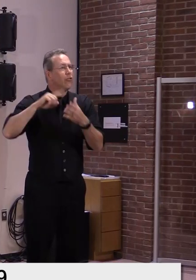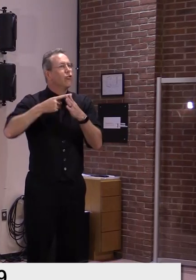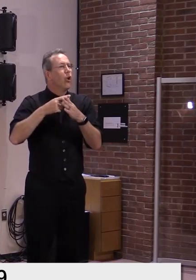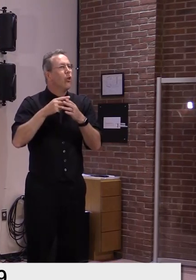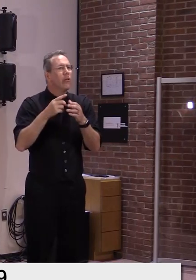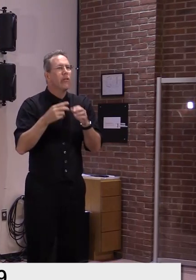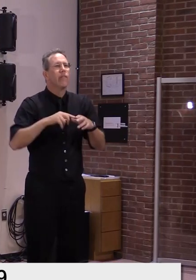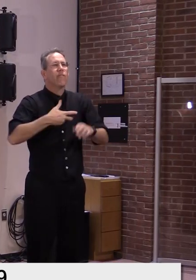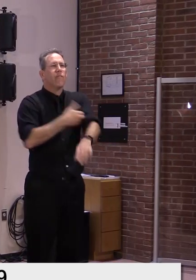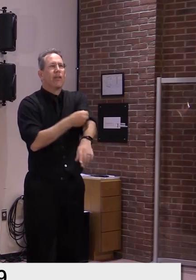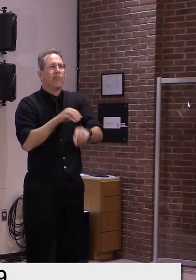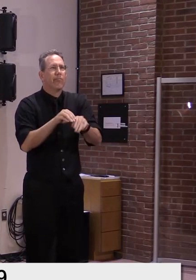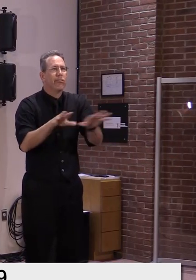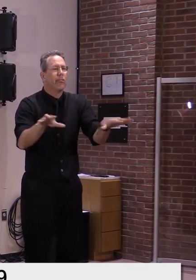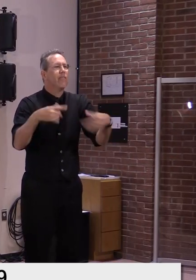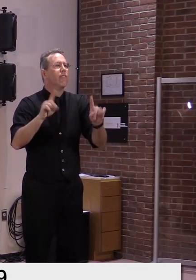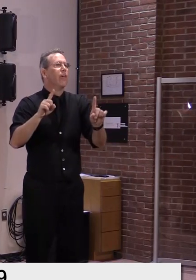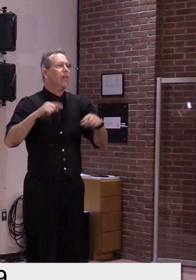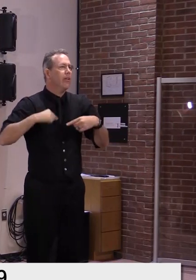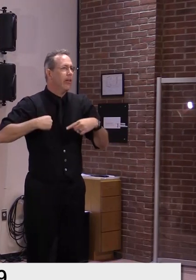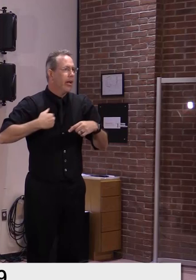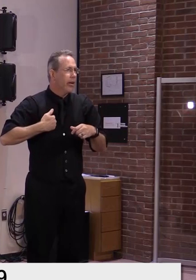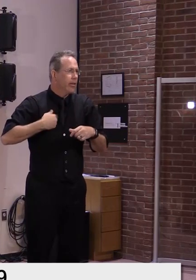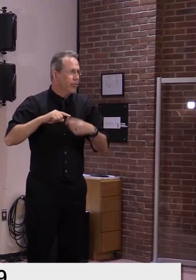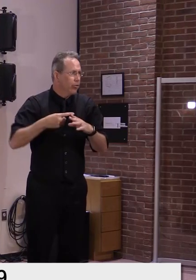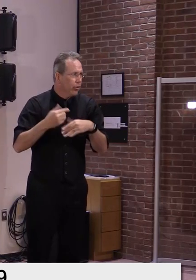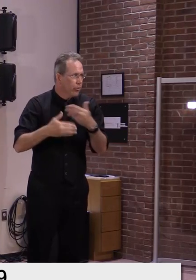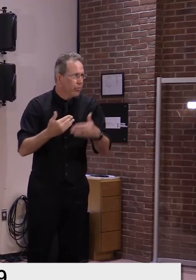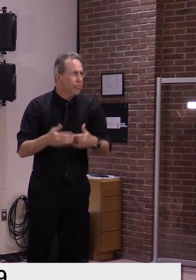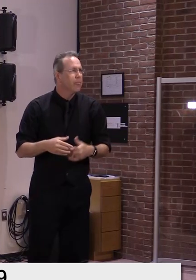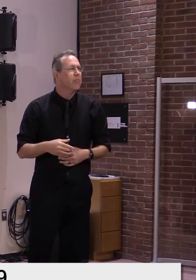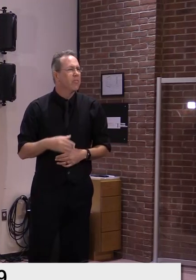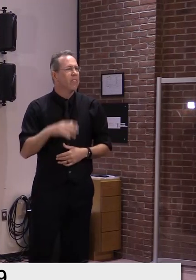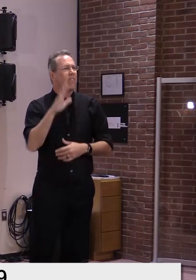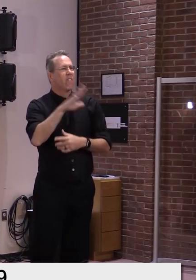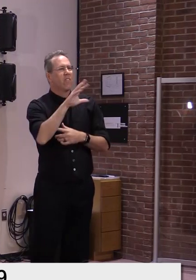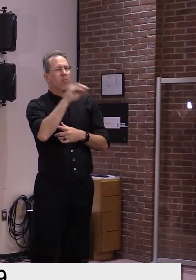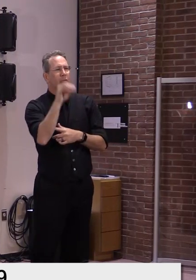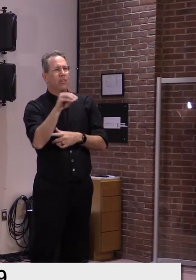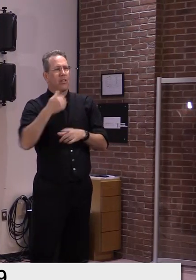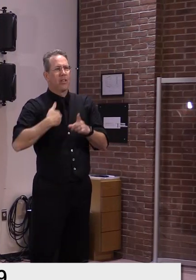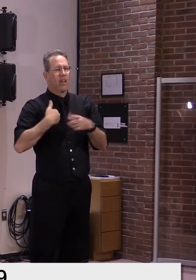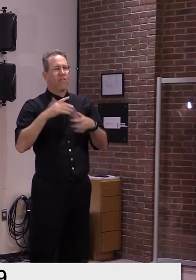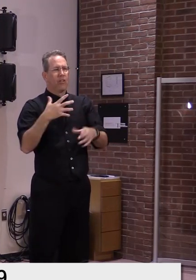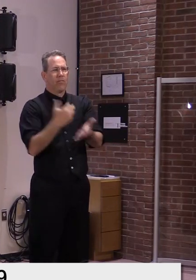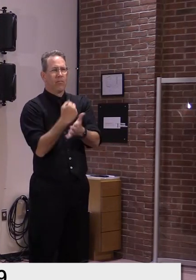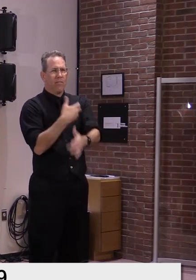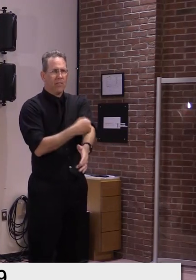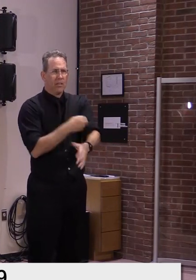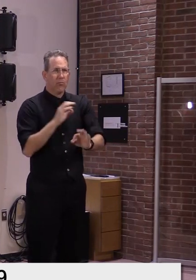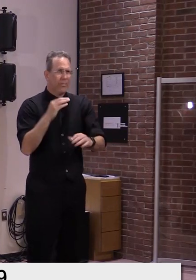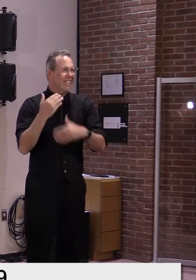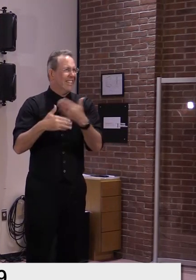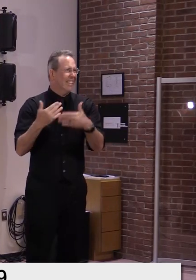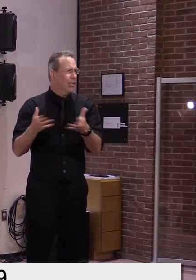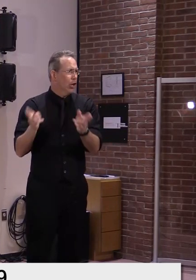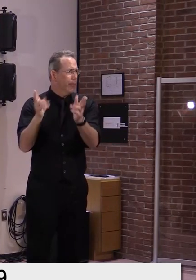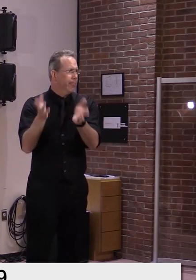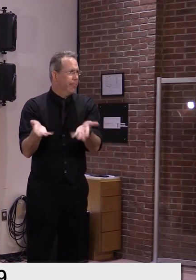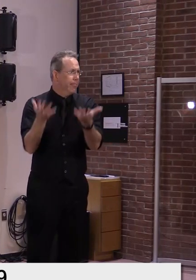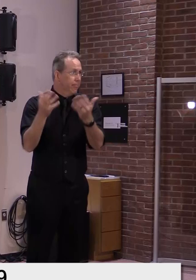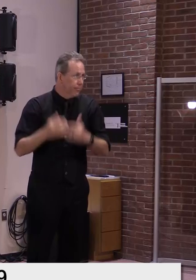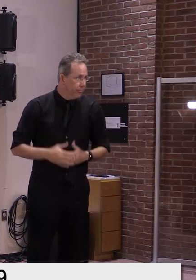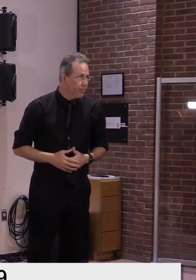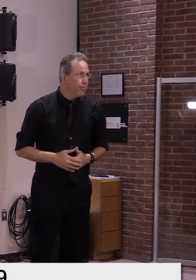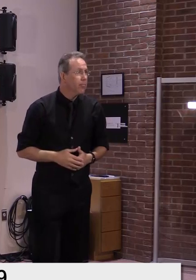well. And because of these very high vaccination rates, we anticipate the favorable trends and the improvements that we're seeing across the